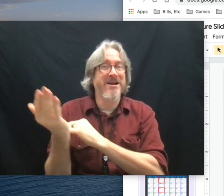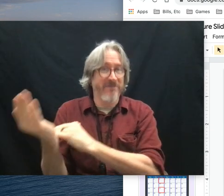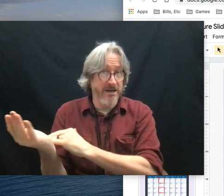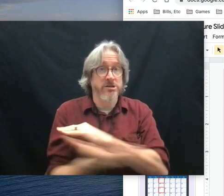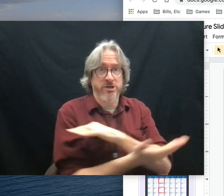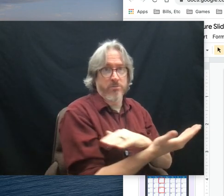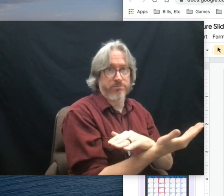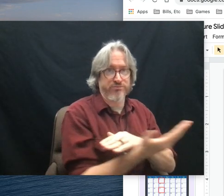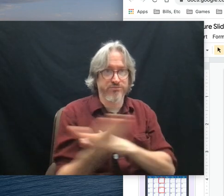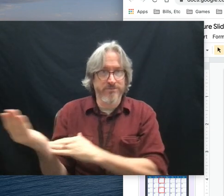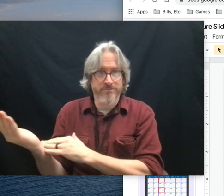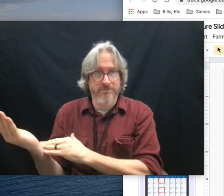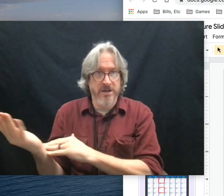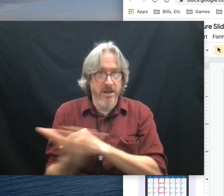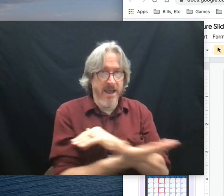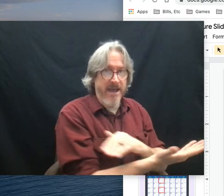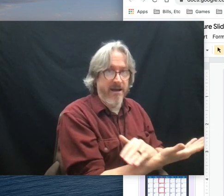Saturday morning, right? So